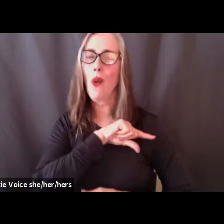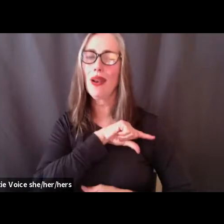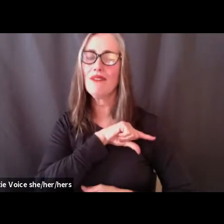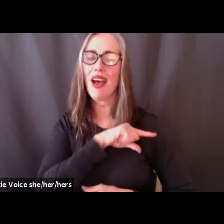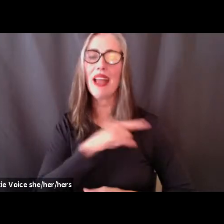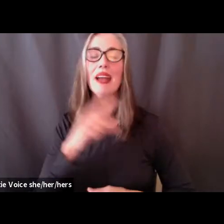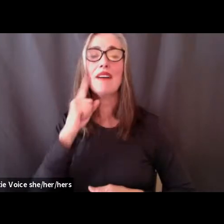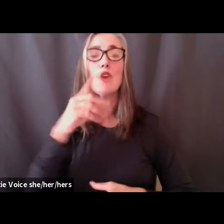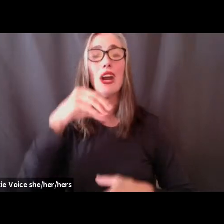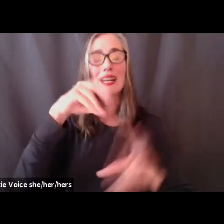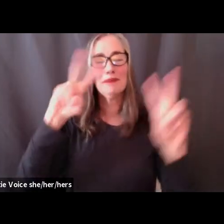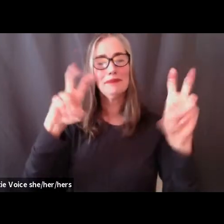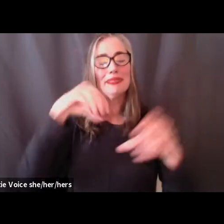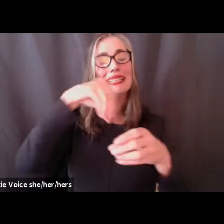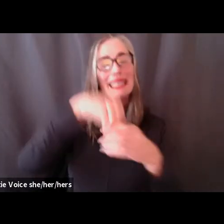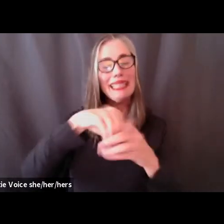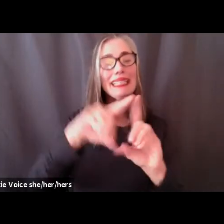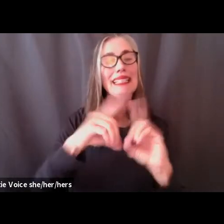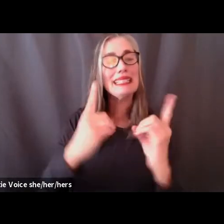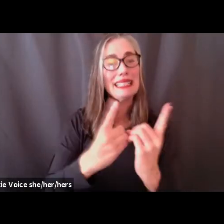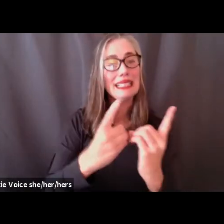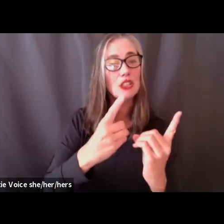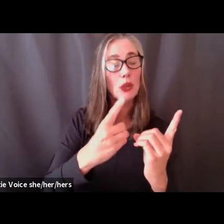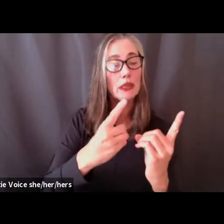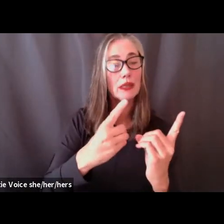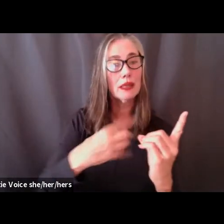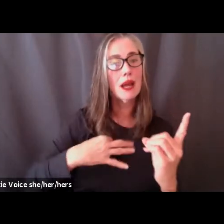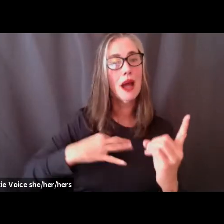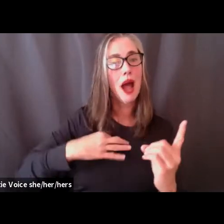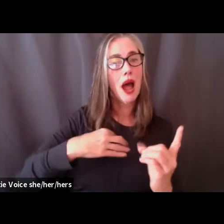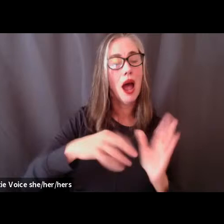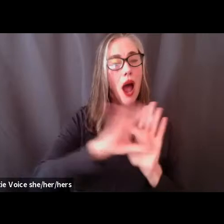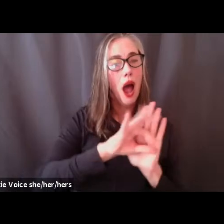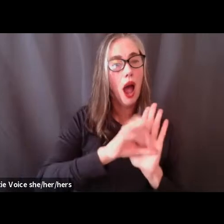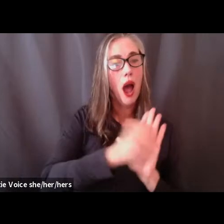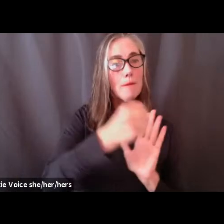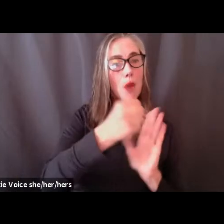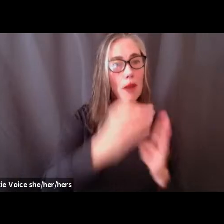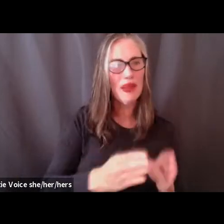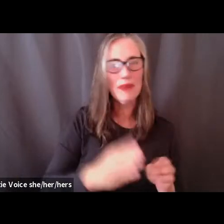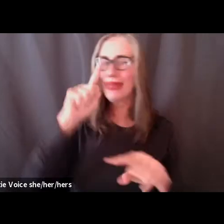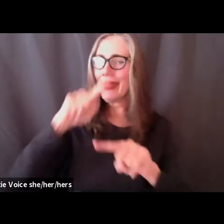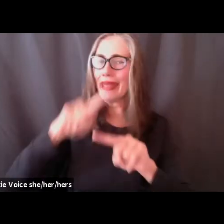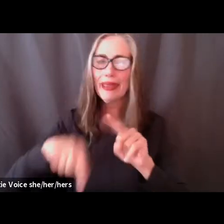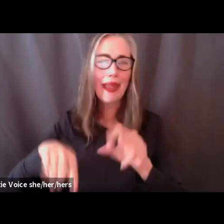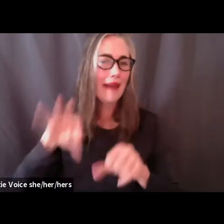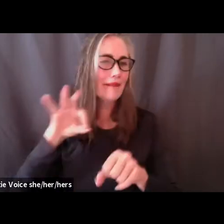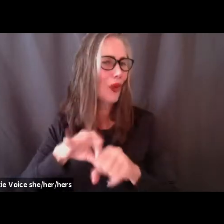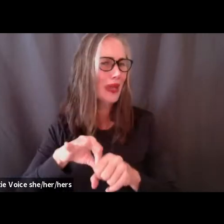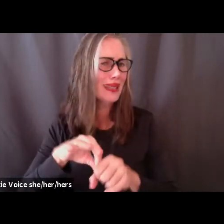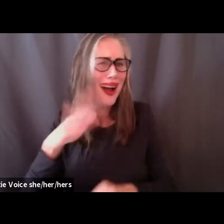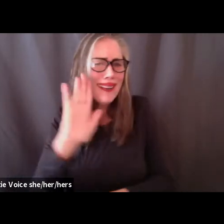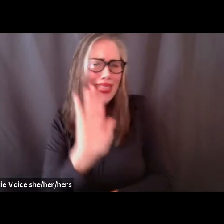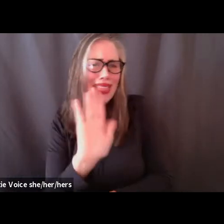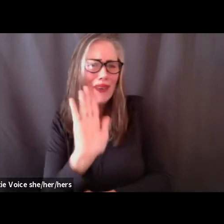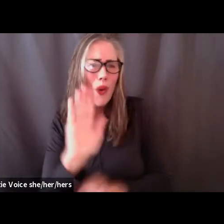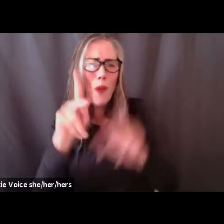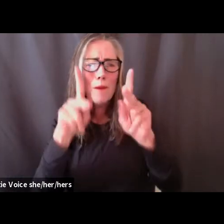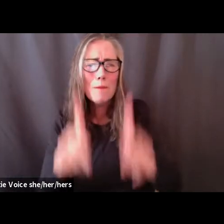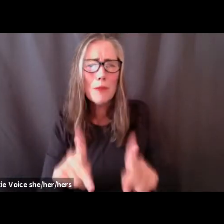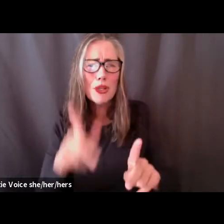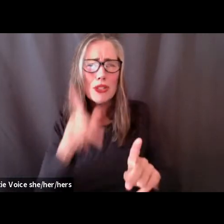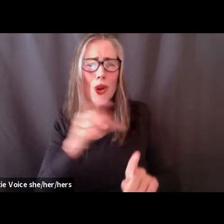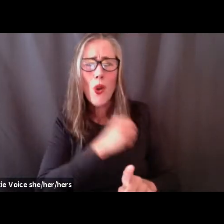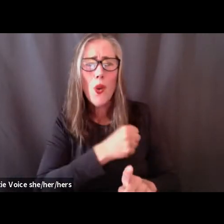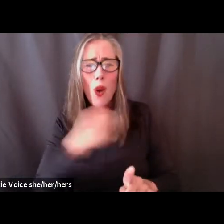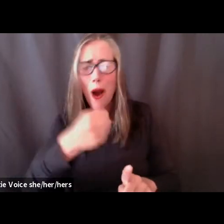in-district appointment. The one they won't be able to vote on is for their own appointer because they don't live in